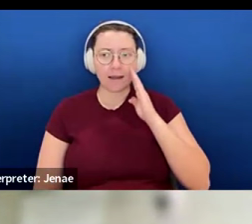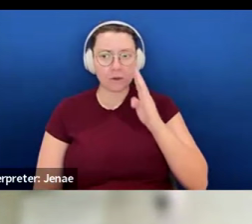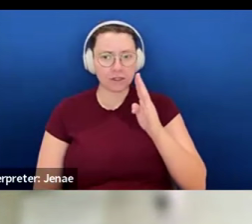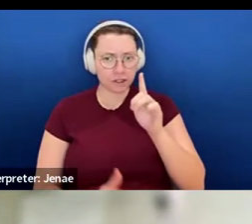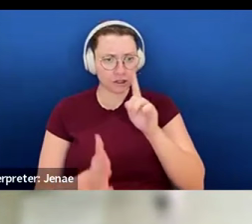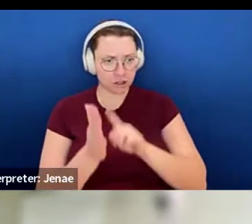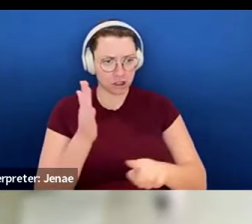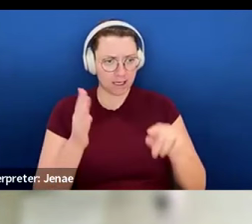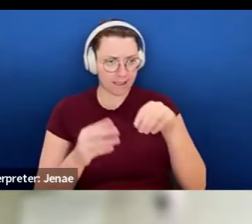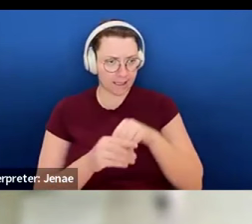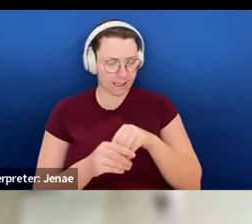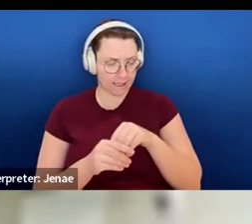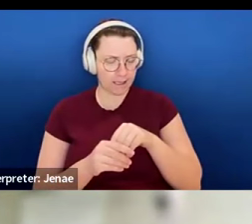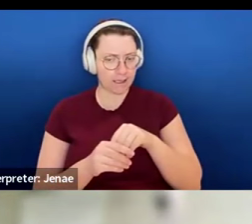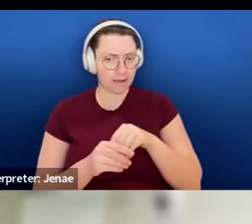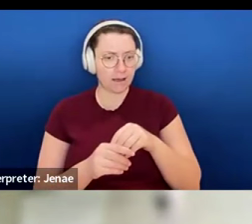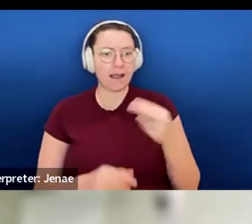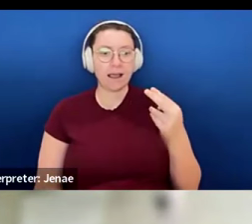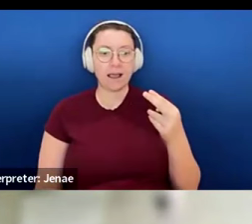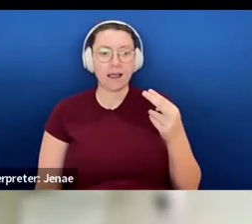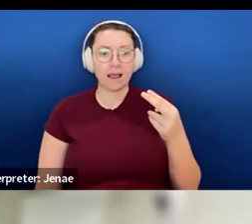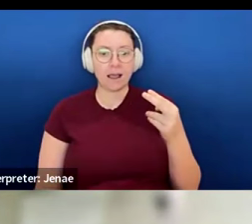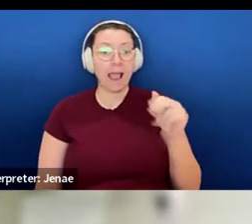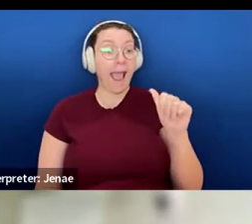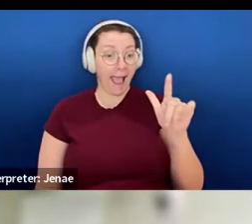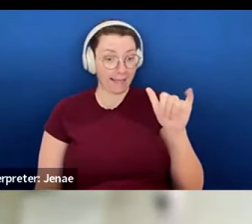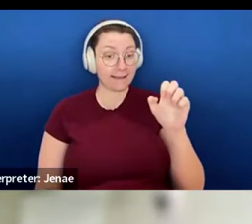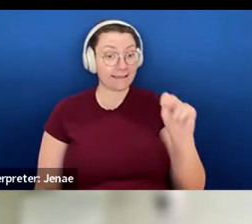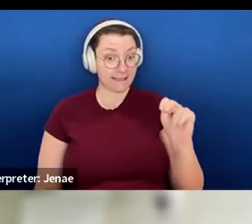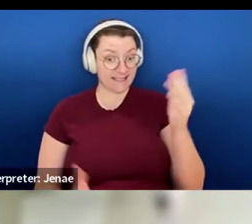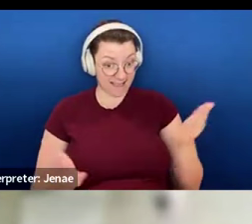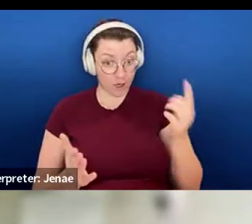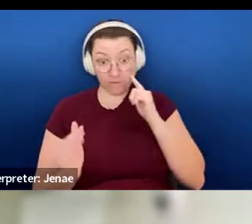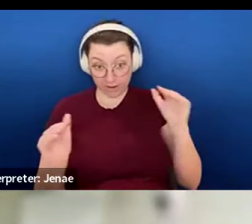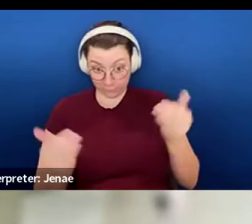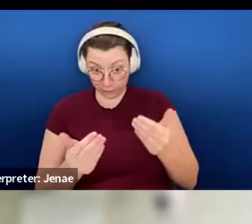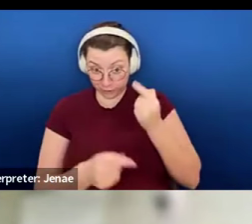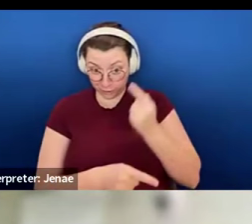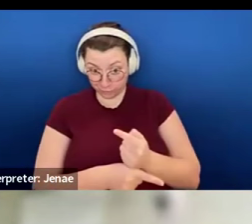have Helen, we have Allison on for an introduction. Is that correct?